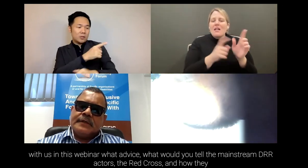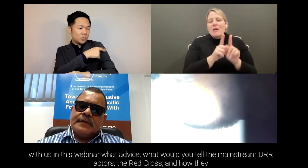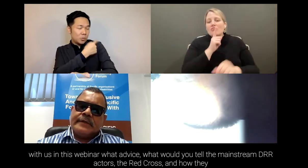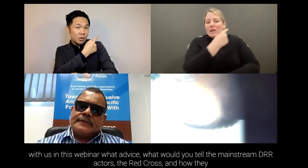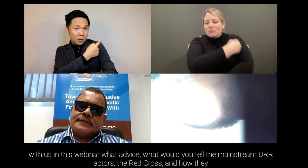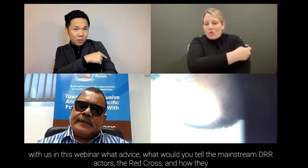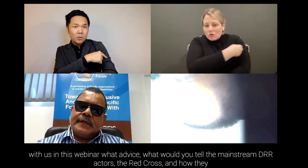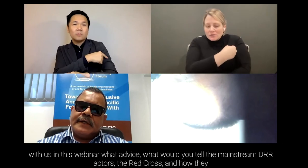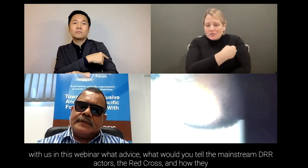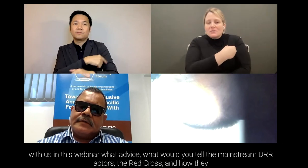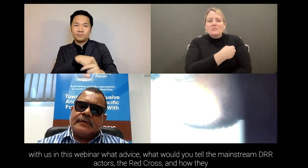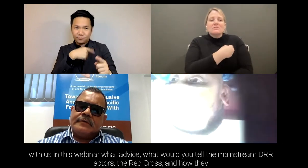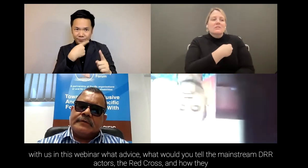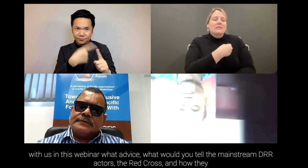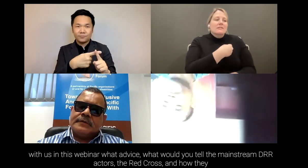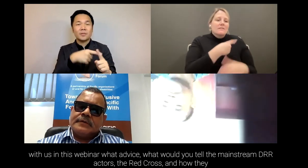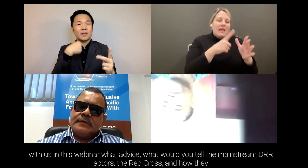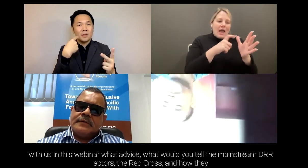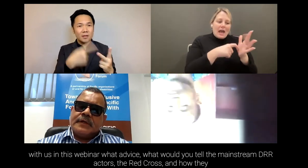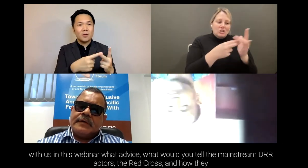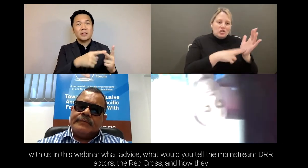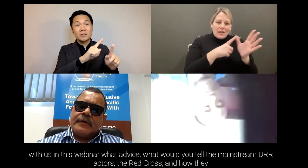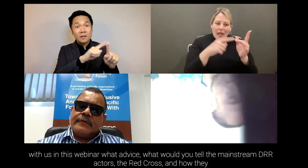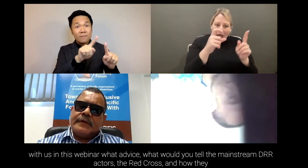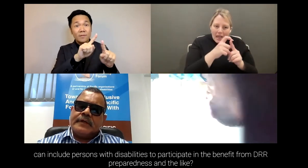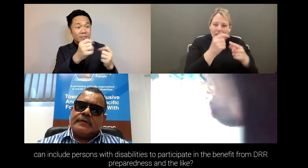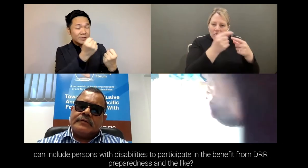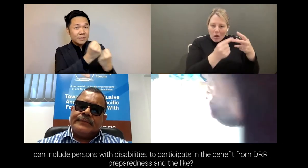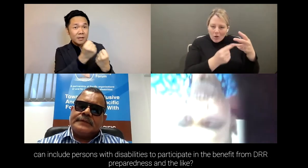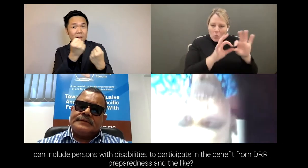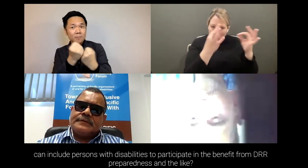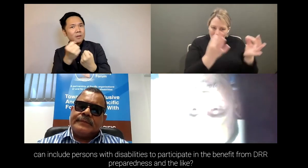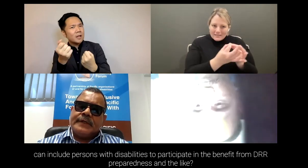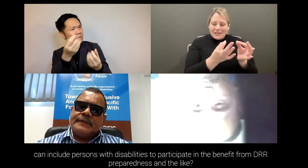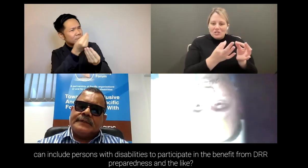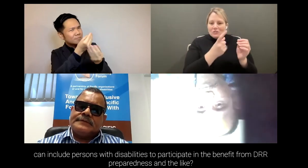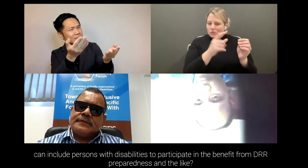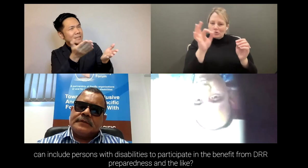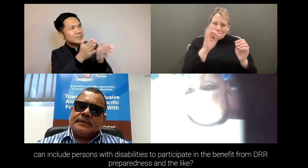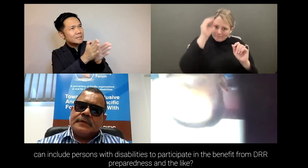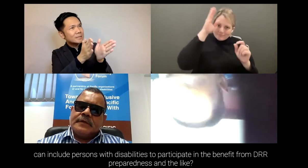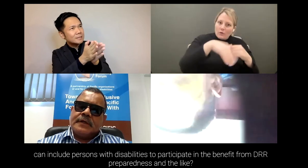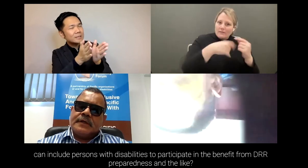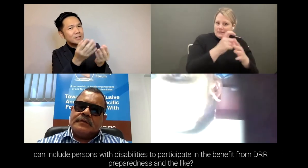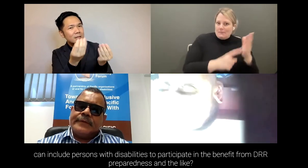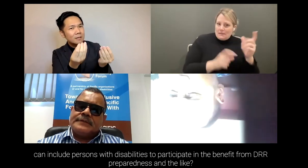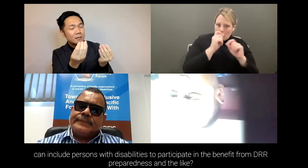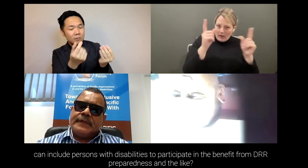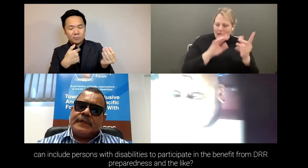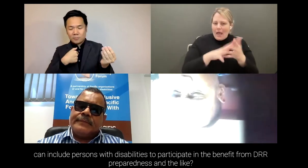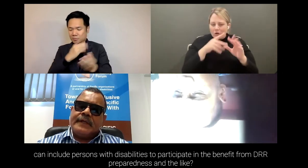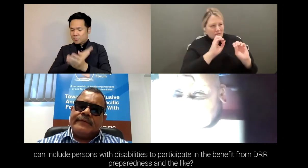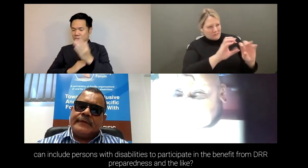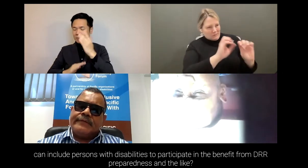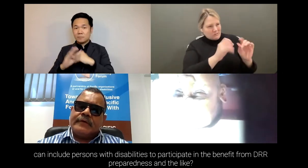the Action Aid, all those, on how they can include persons with disabilities to